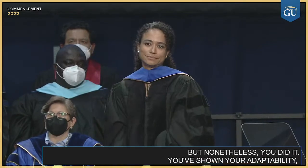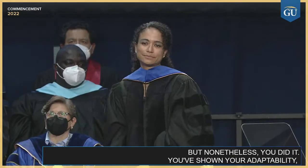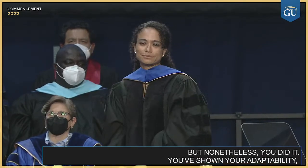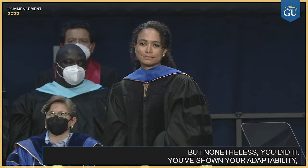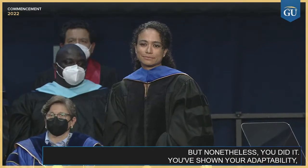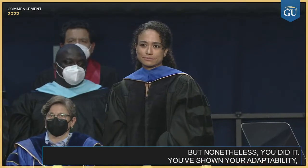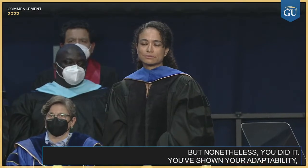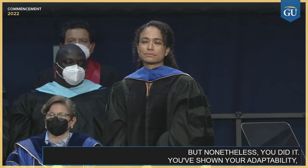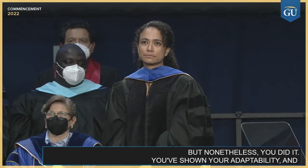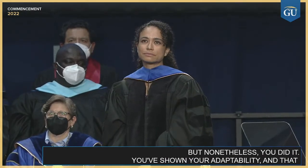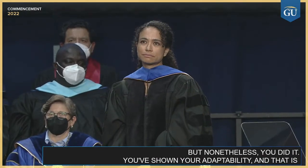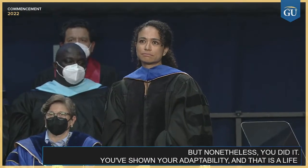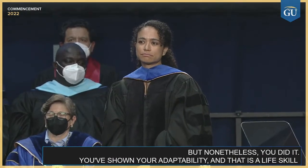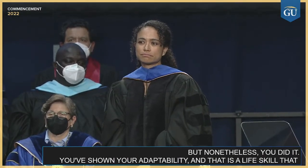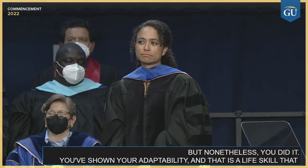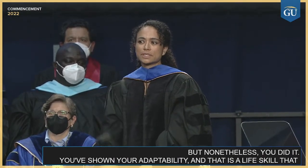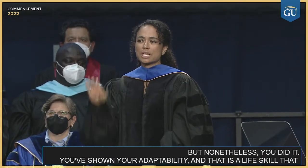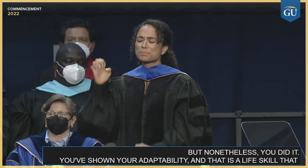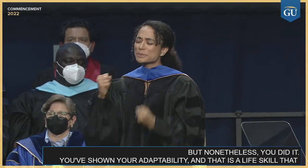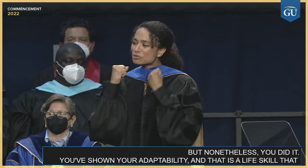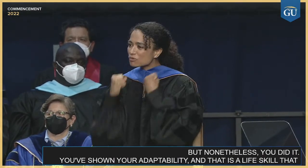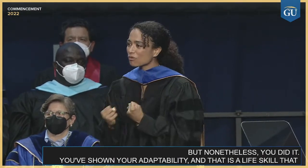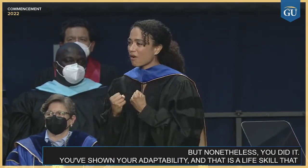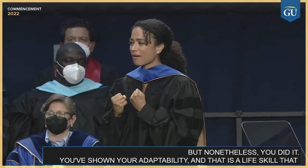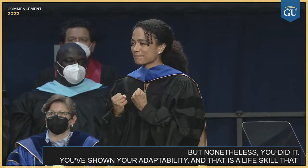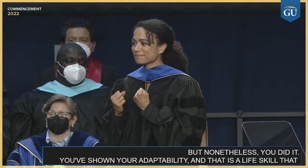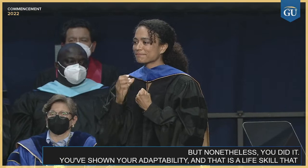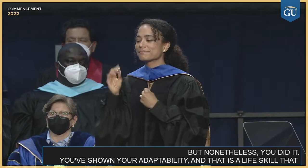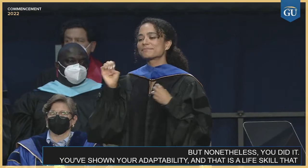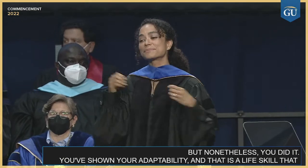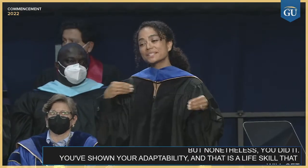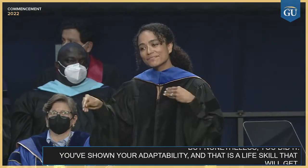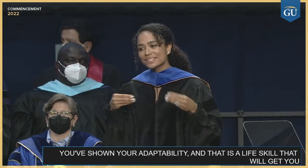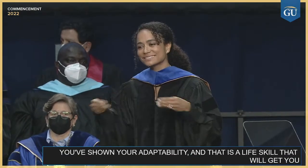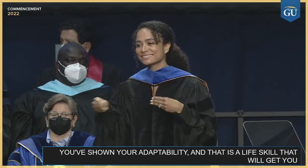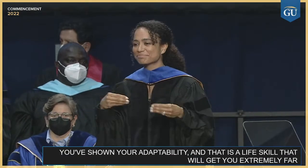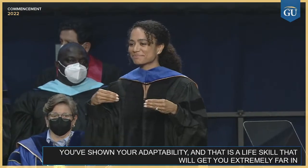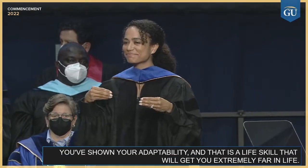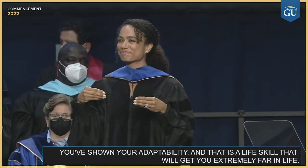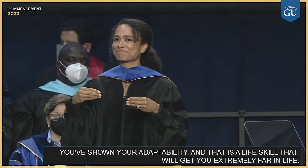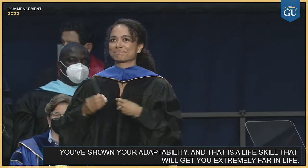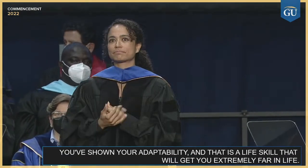get you extremely far in life. Be strong and be flexible.